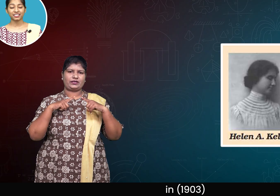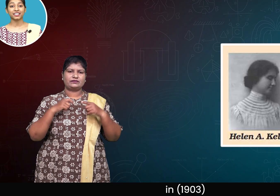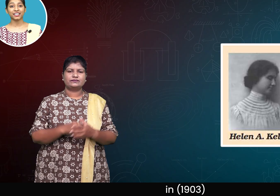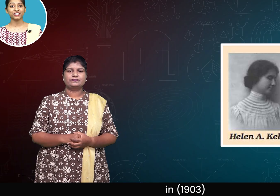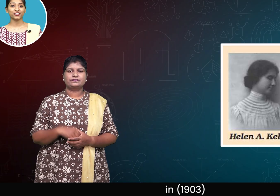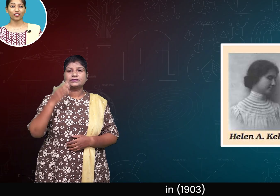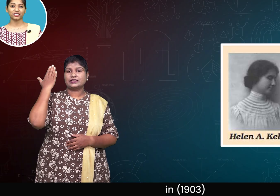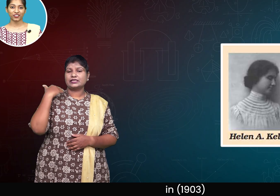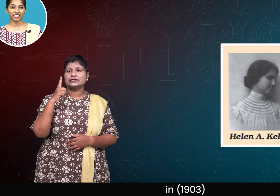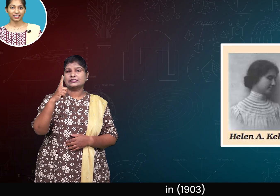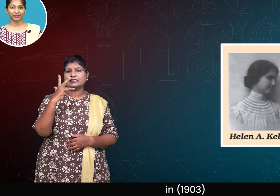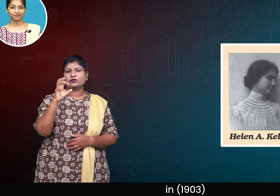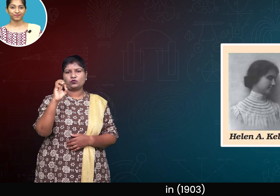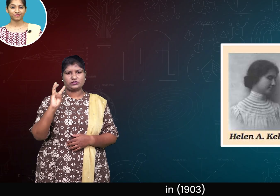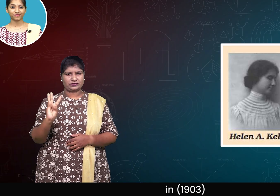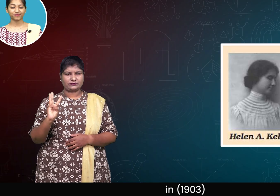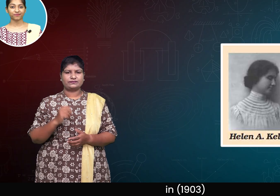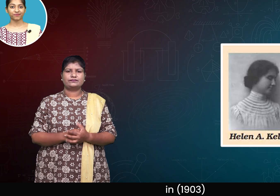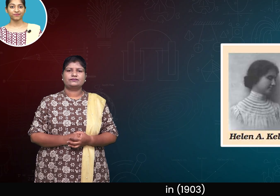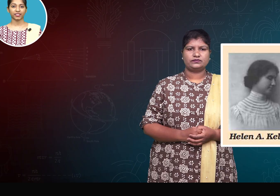in 1903.